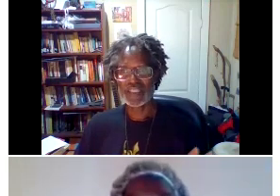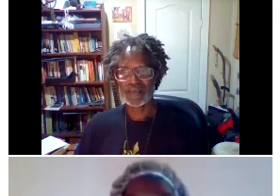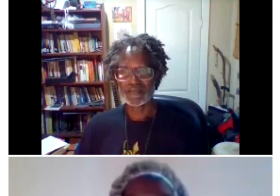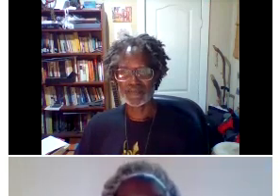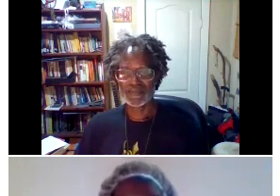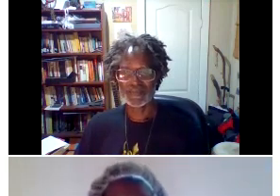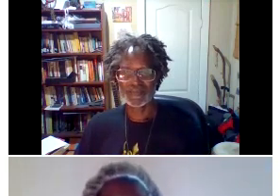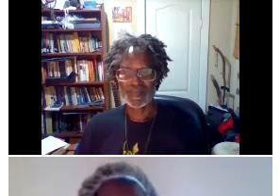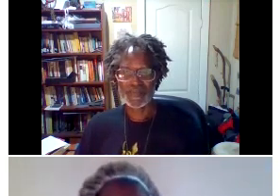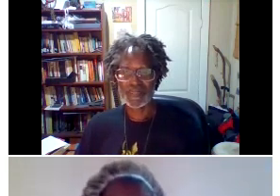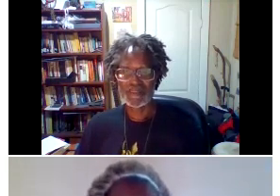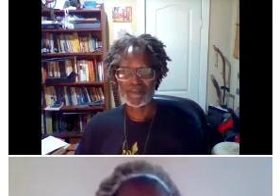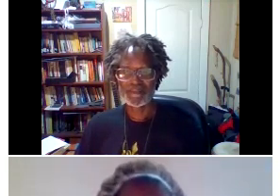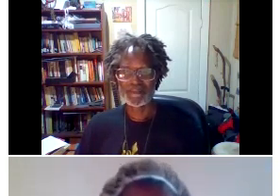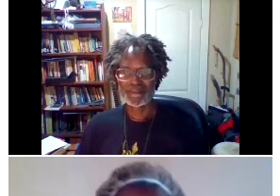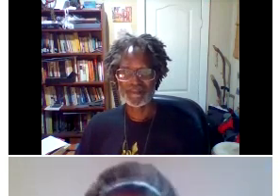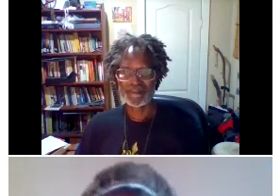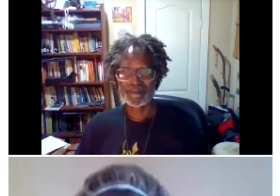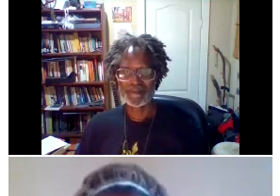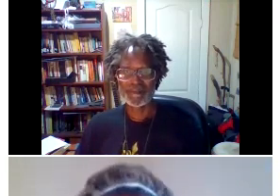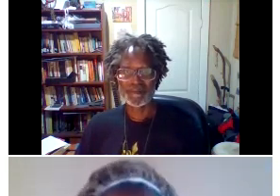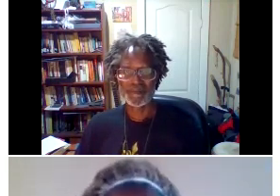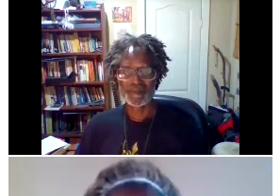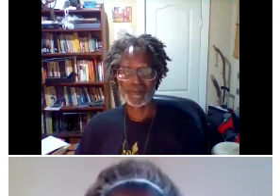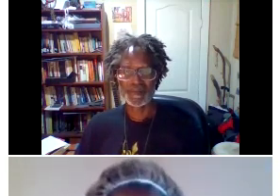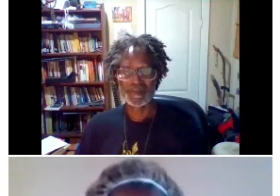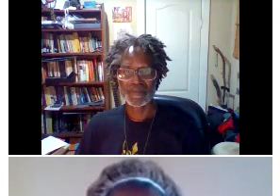Okay, so anybody want to elaborate on any one of those?